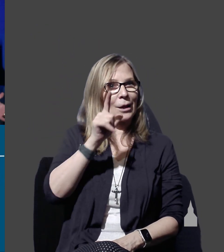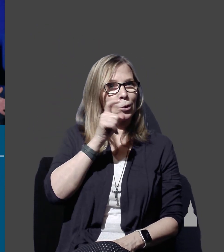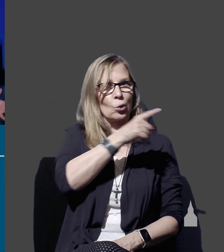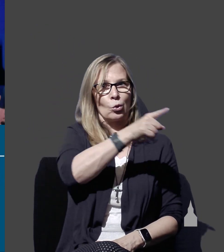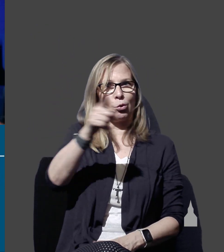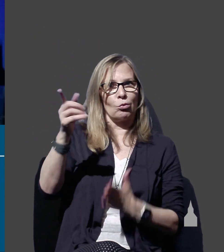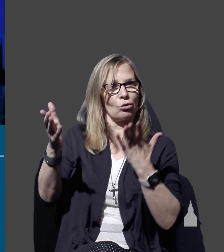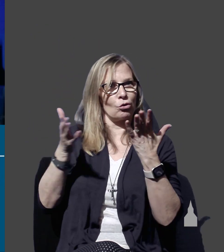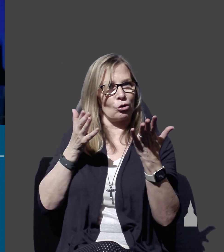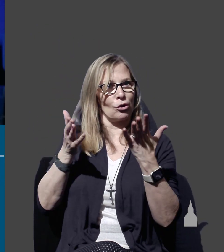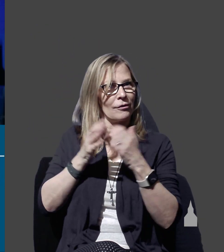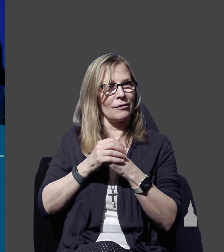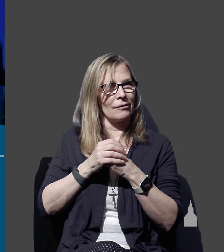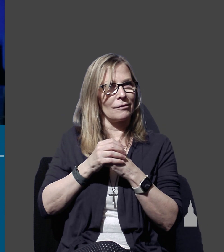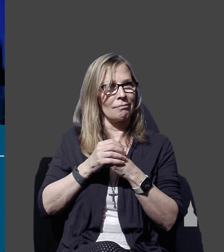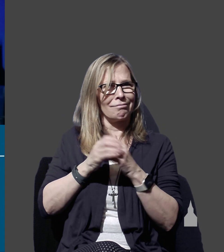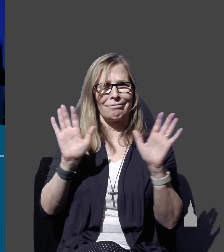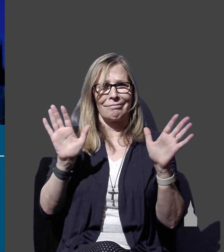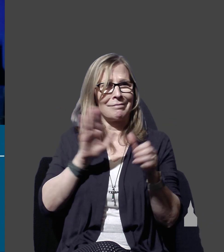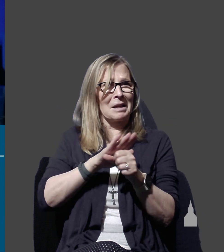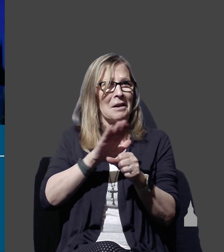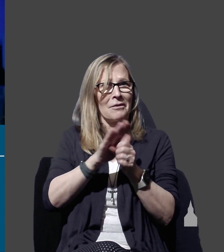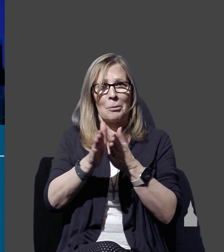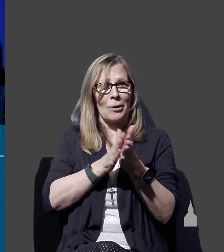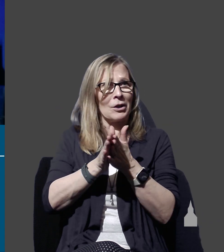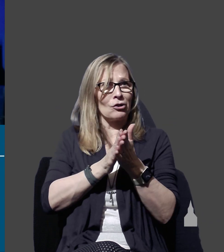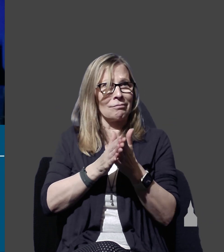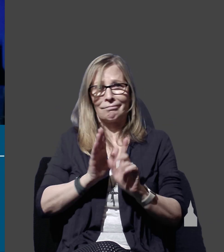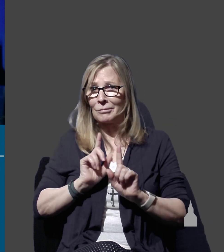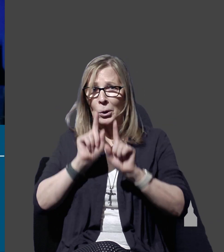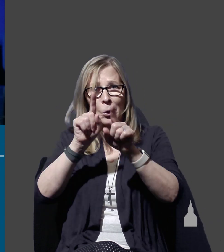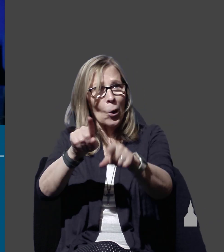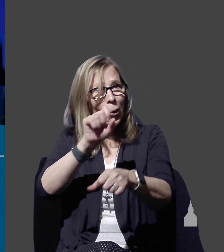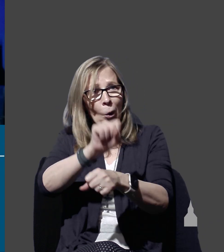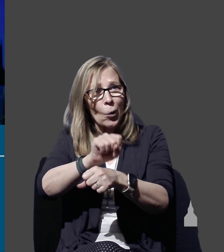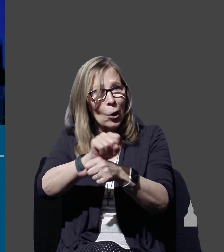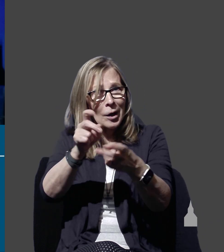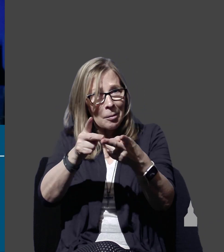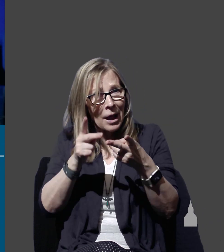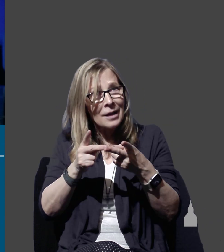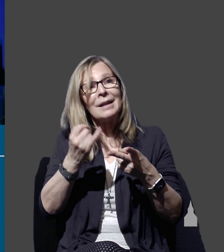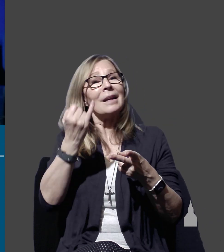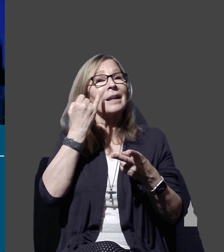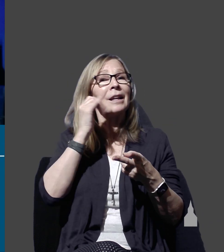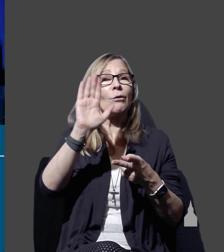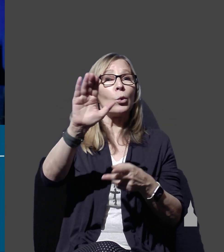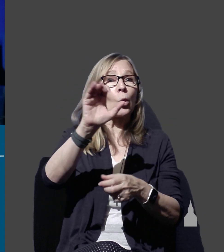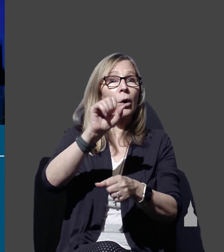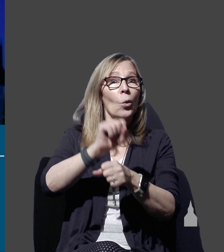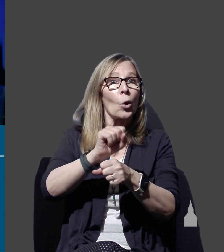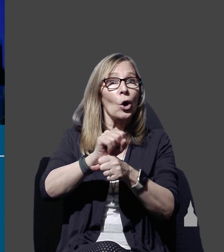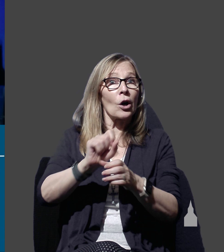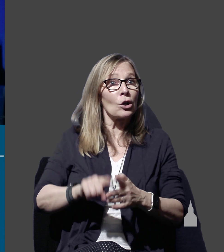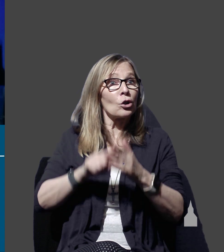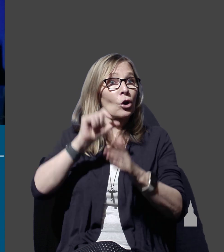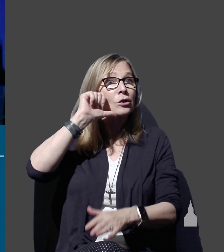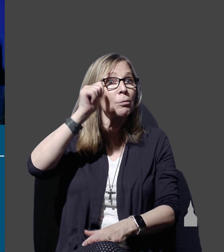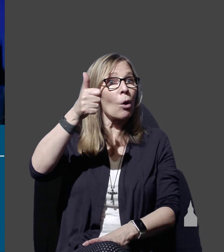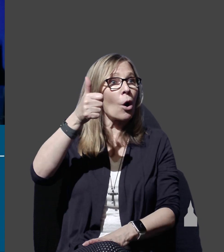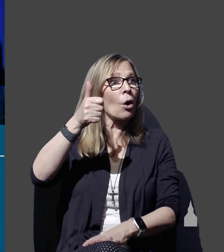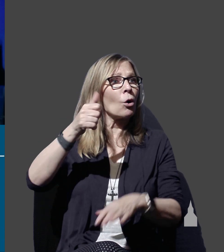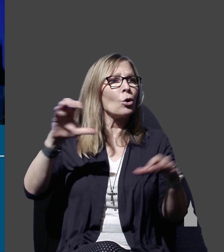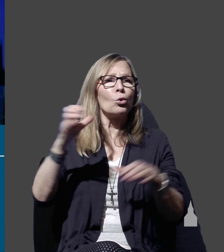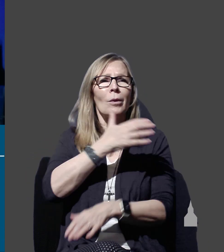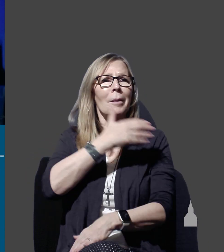He really gives us all the motivation we need to go to our workplace, possibly if your work week starts tomorrow, and do a better job than you've ever